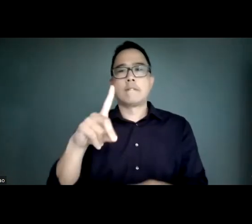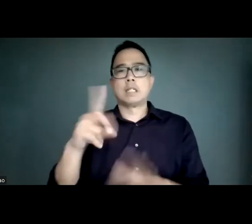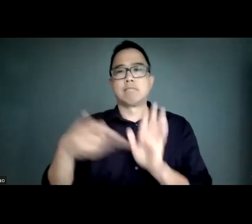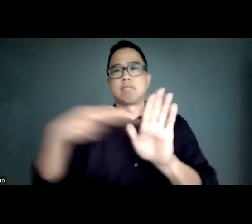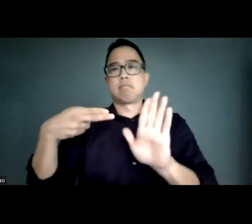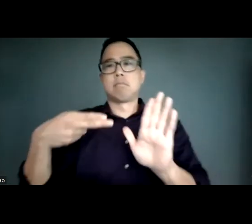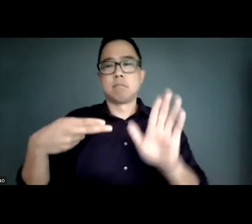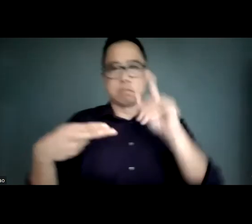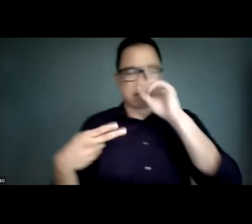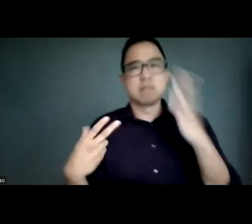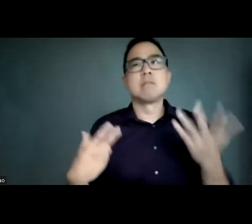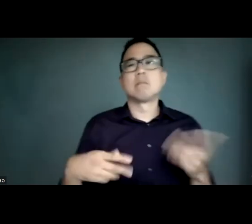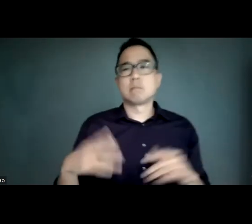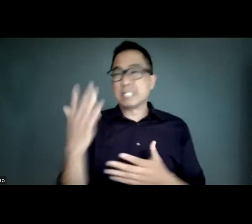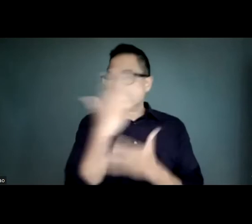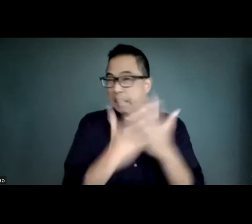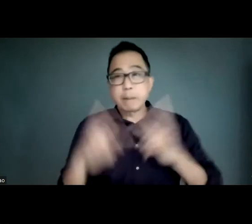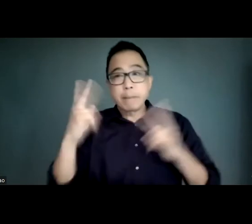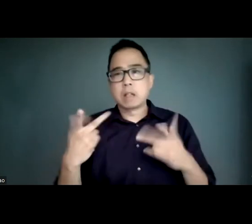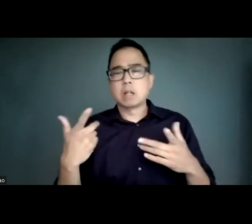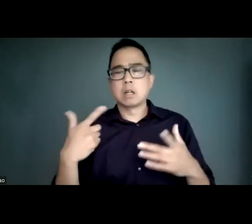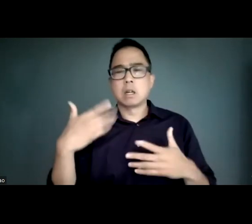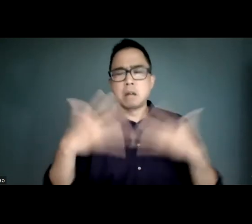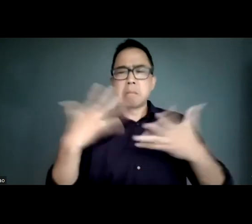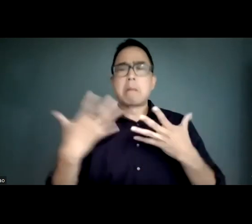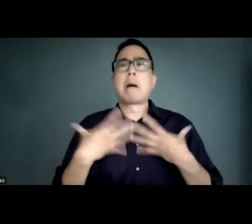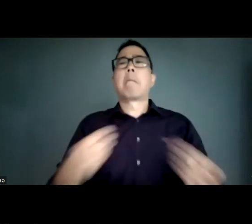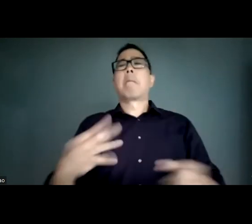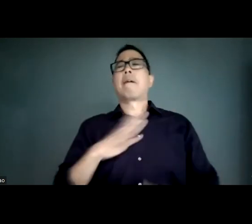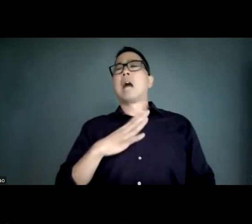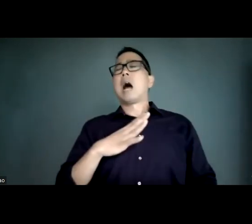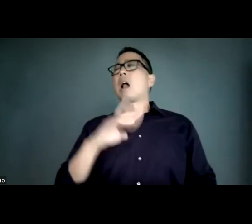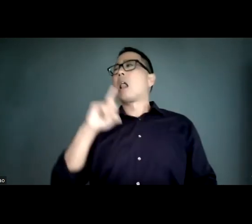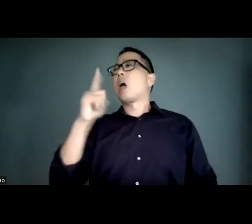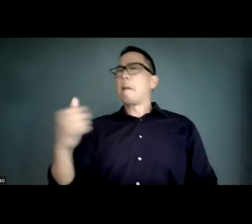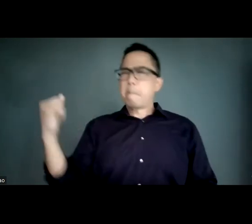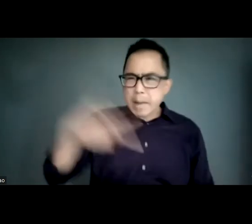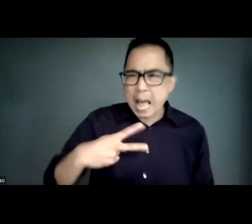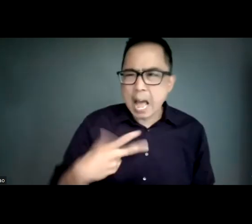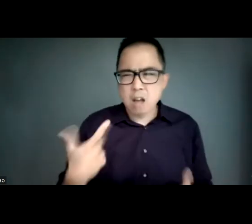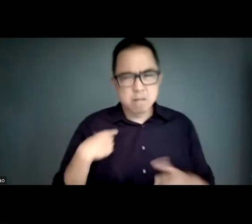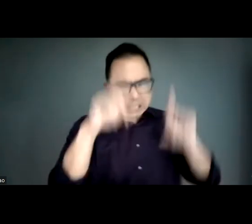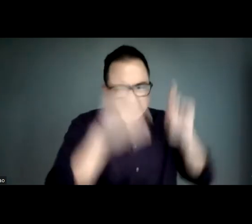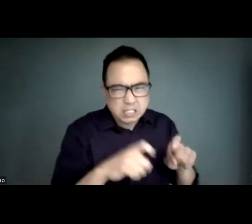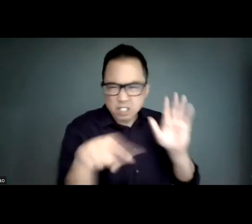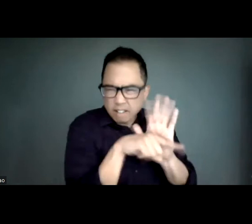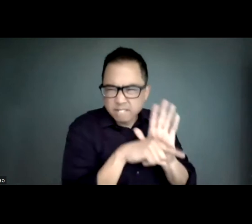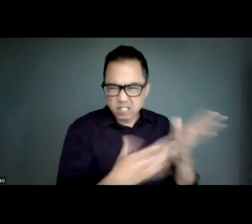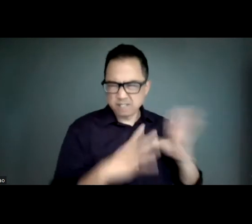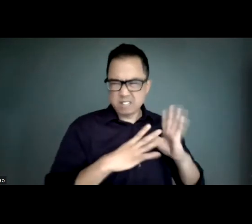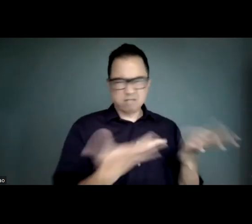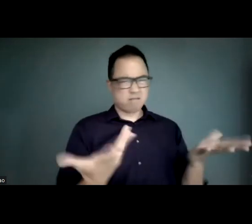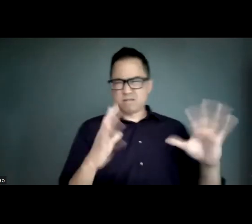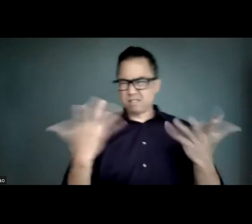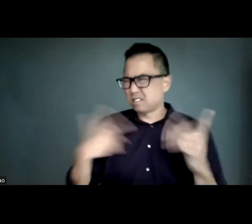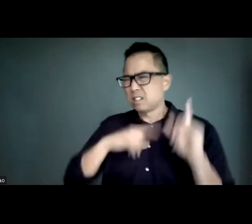still experiencing COVID symptoms after 4 weeks, that's what's called long COVID. Some people recover